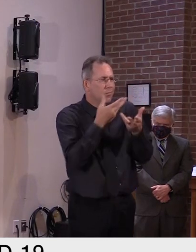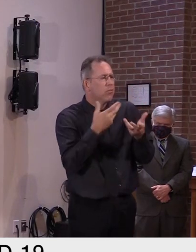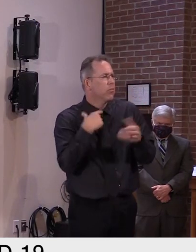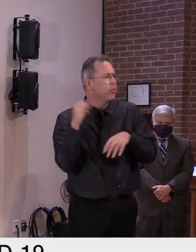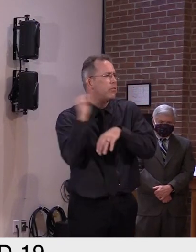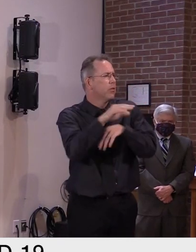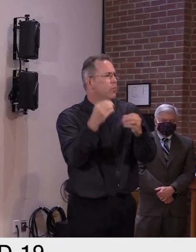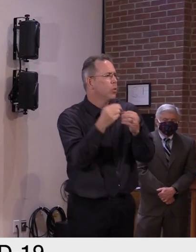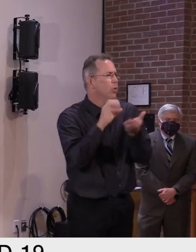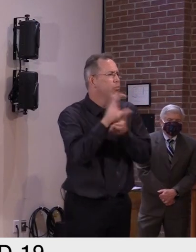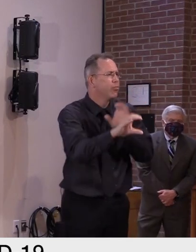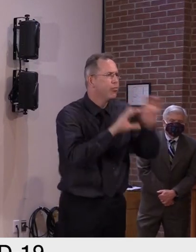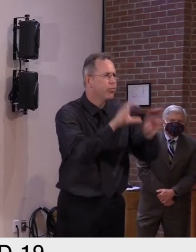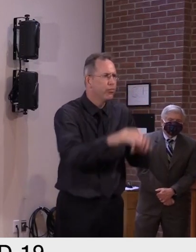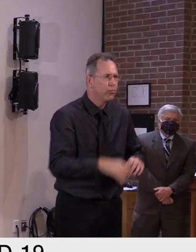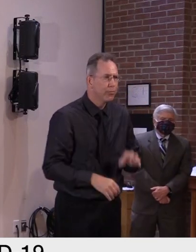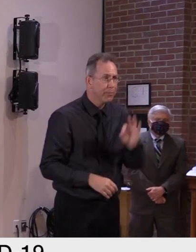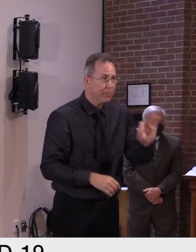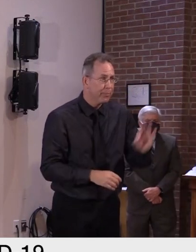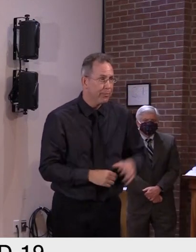gotta move on. Great.